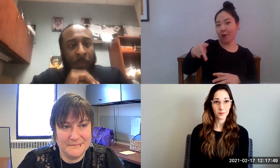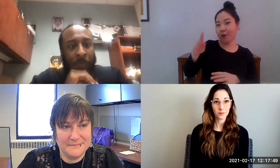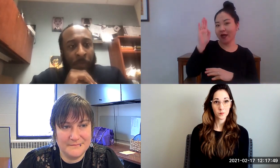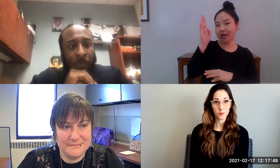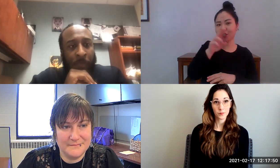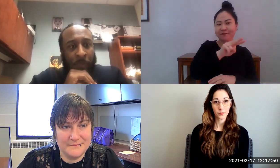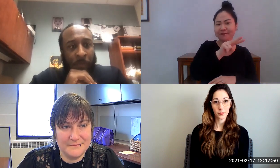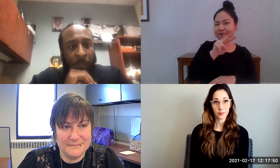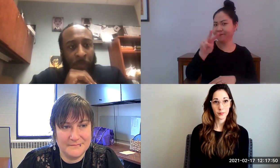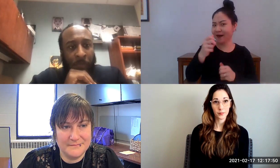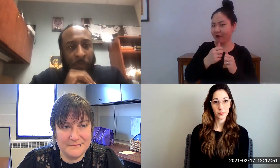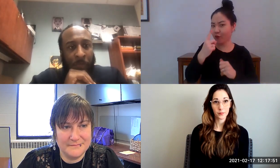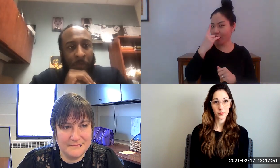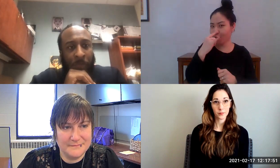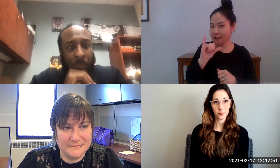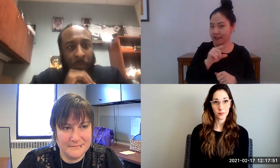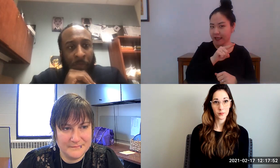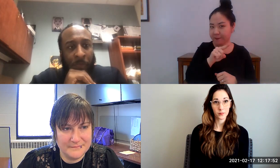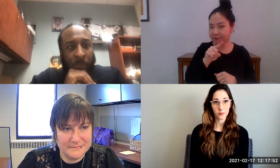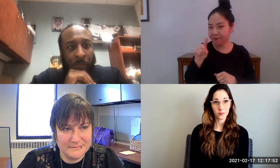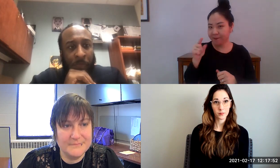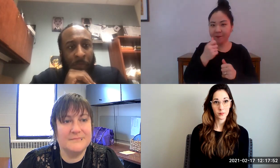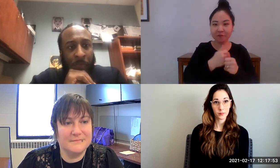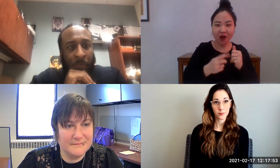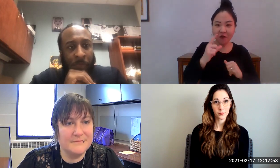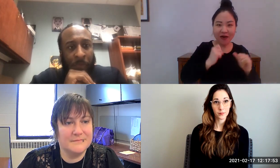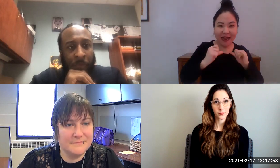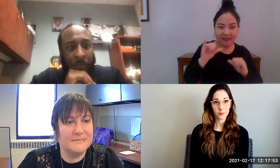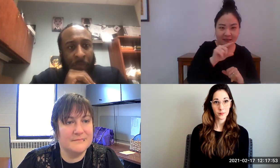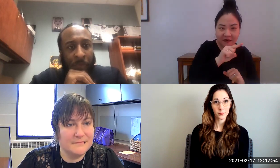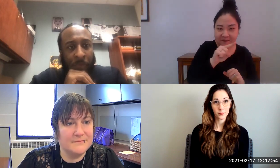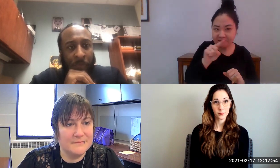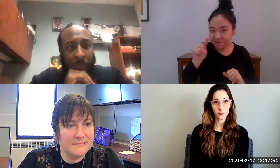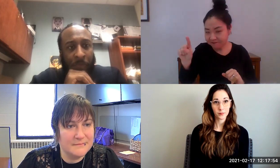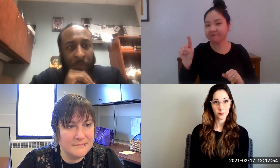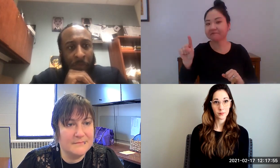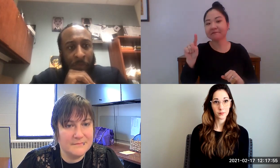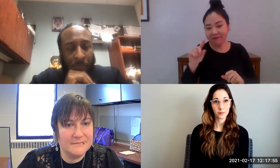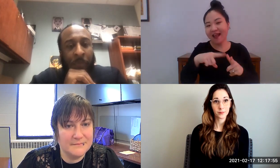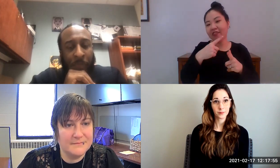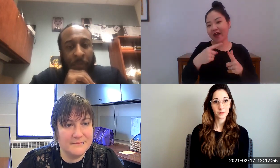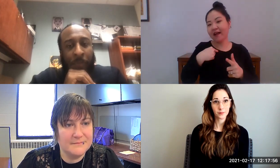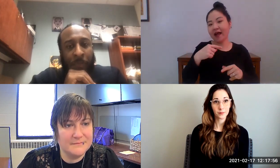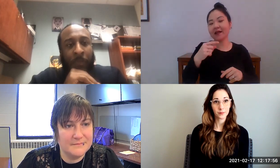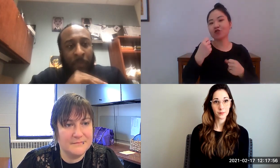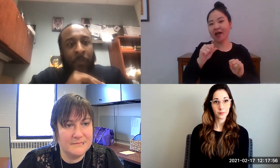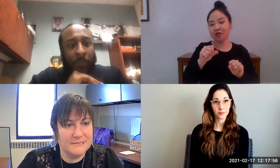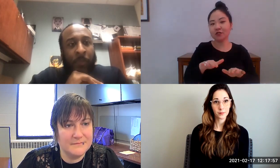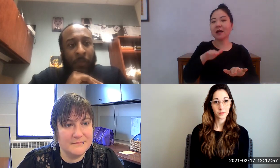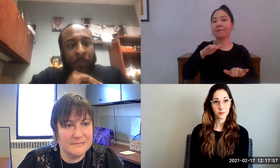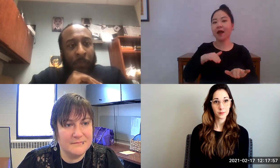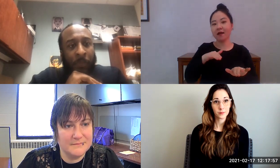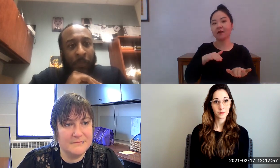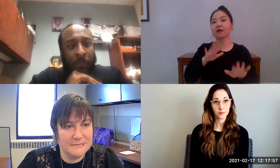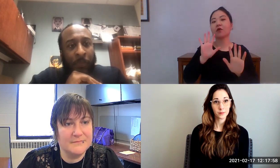my PowerPoint lecture, everyone looks the same or everyone acts the same, then I try